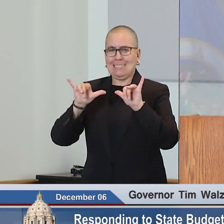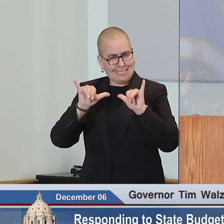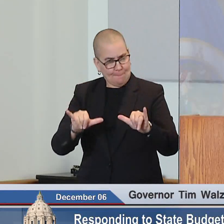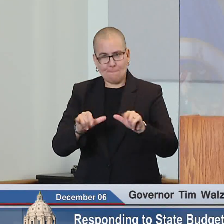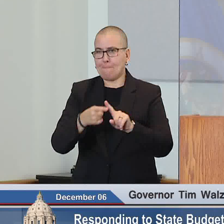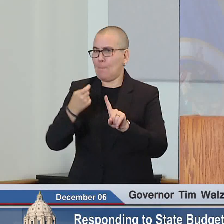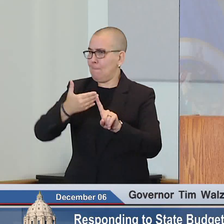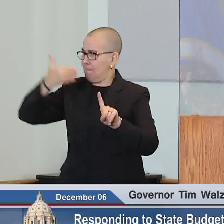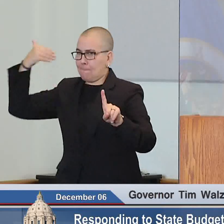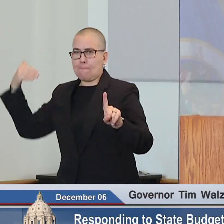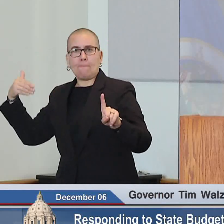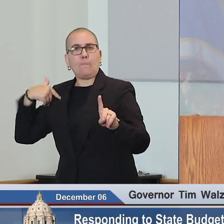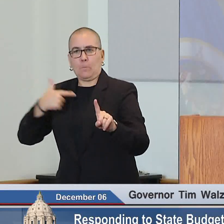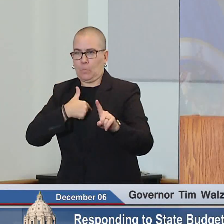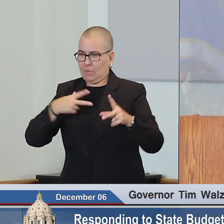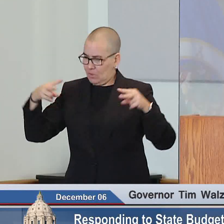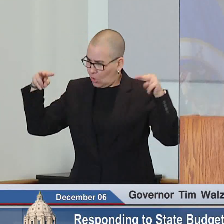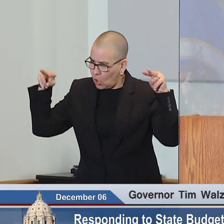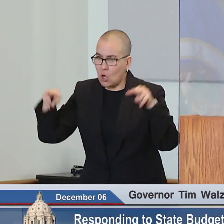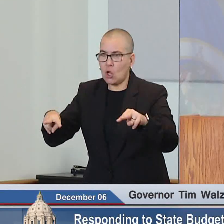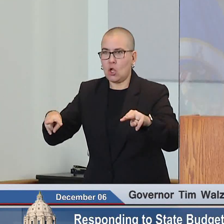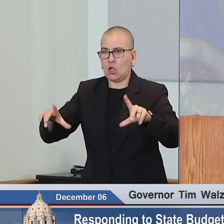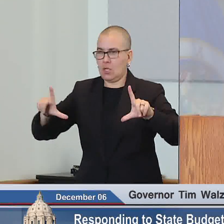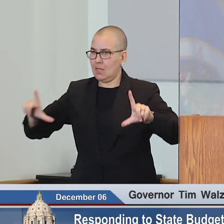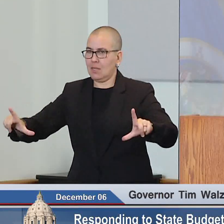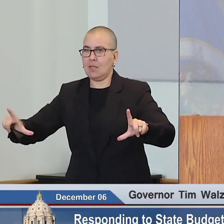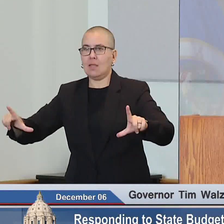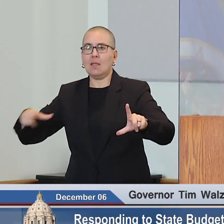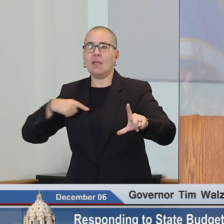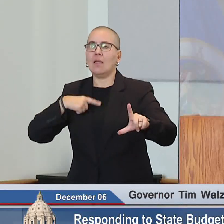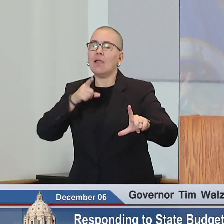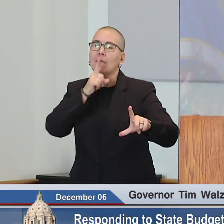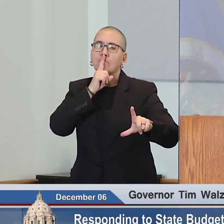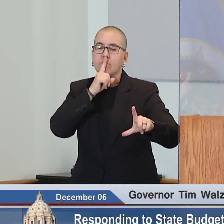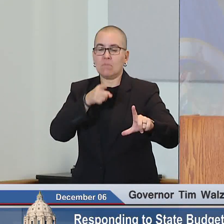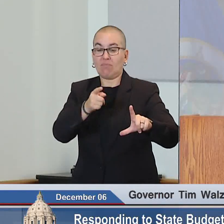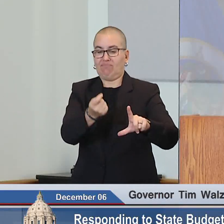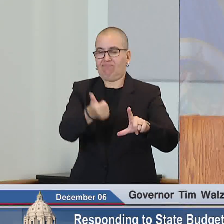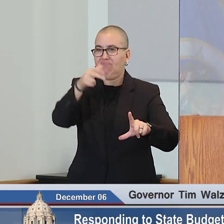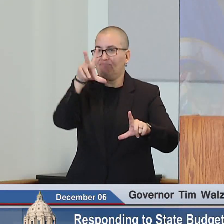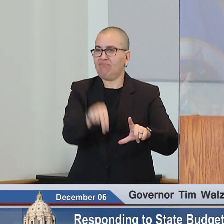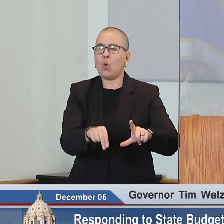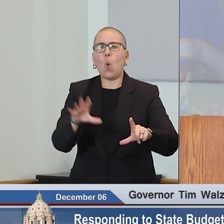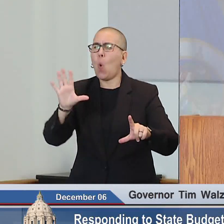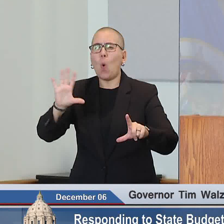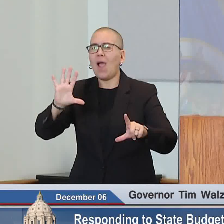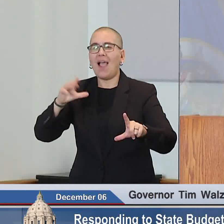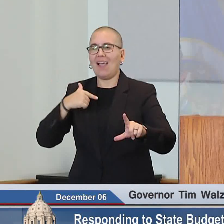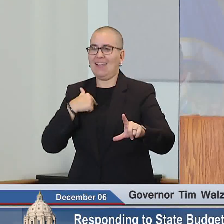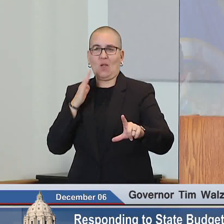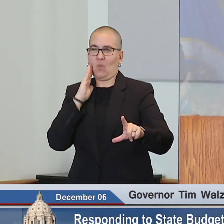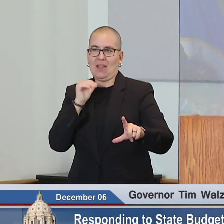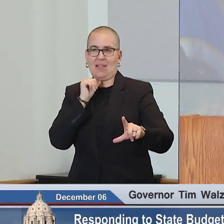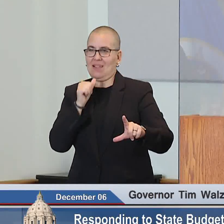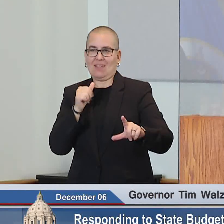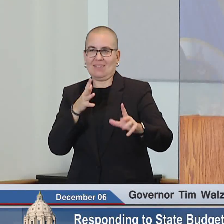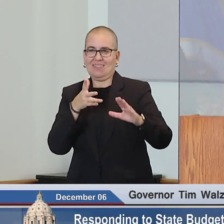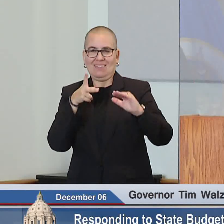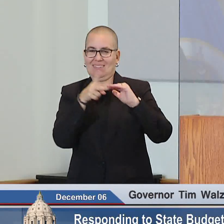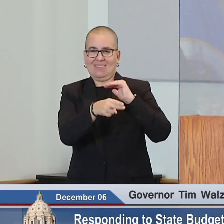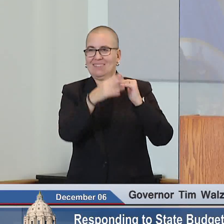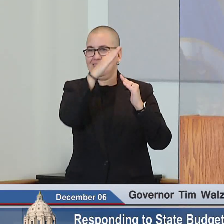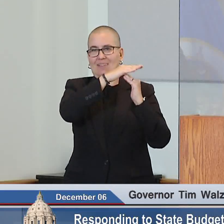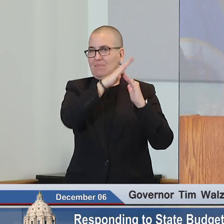disingenuous to go into this by closing doors. The only door I closed on this is I'm not going to give a cut at those top levels. That's not going to happen.